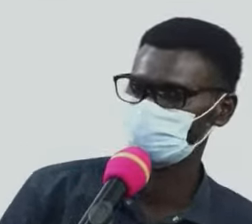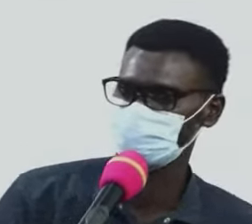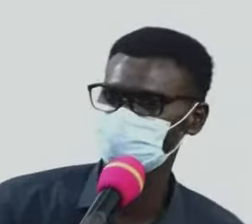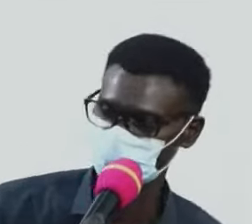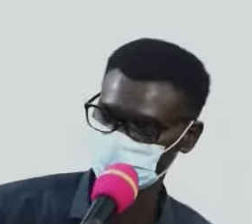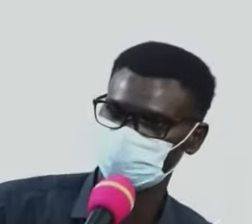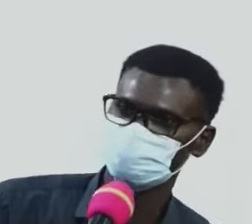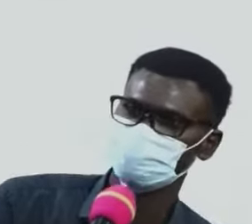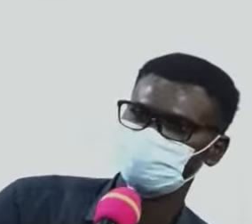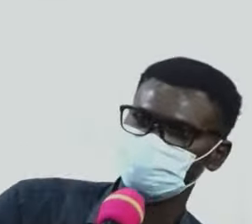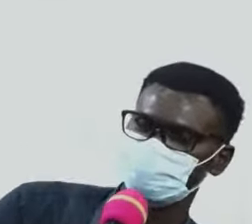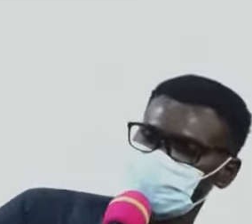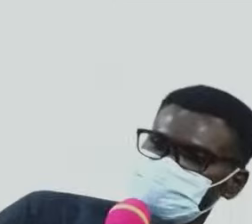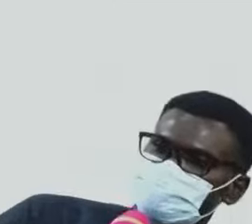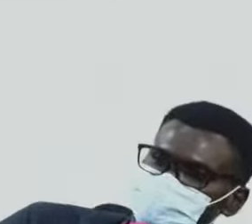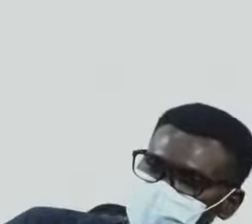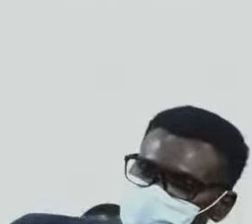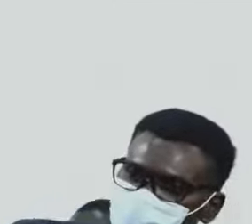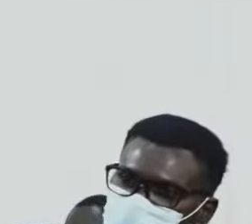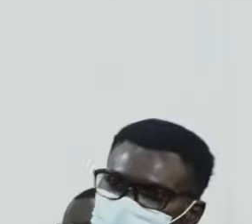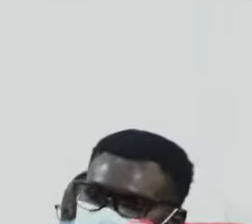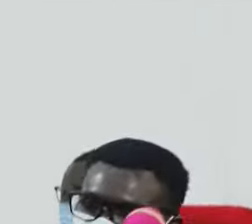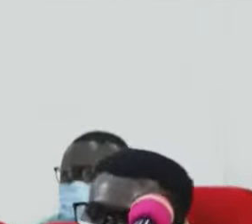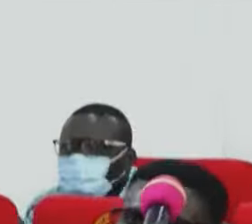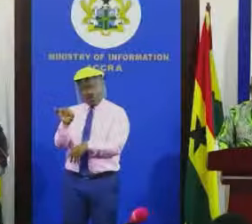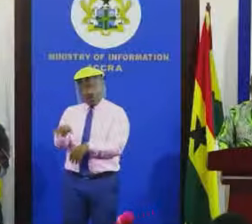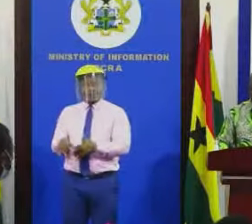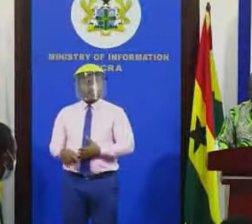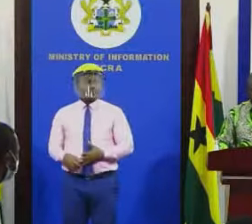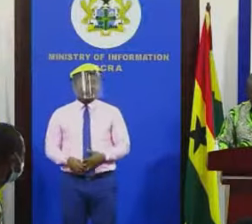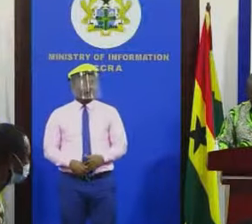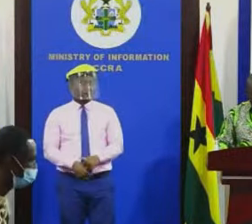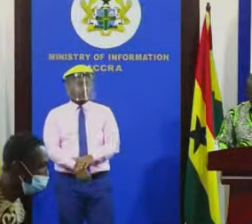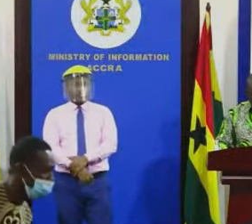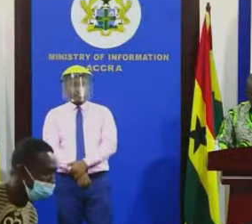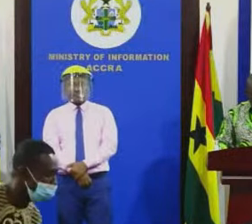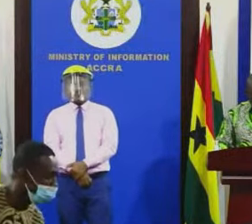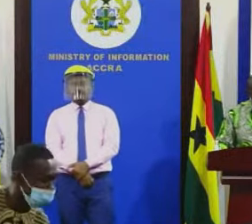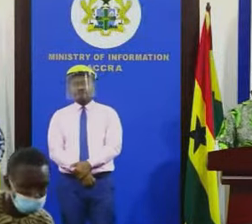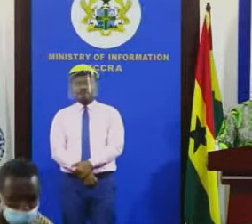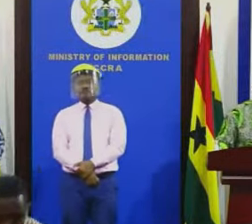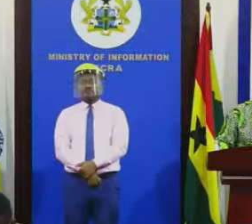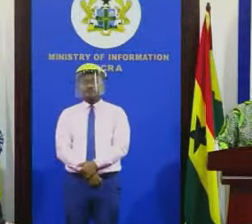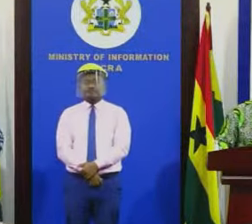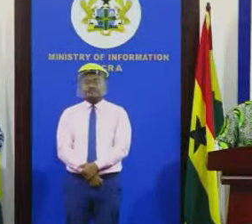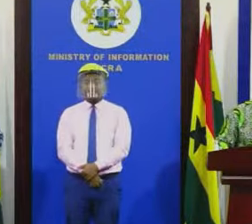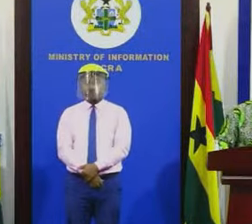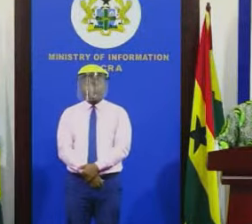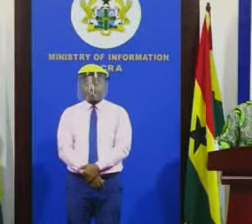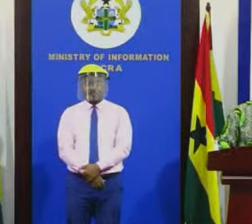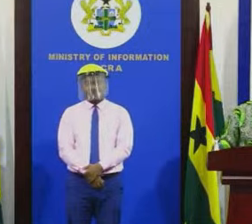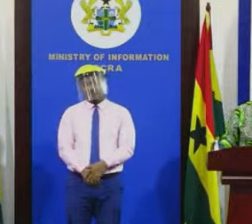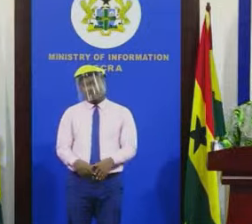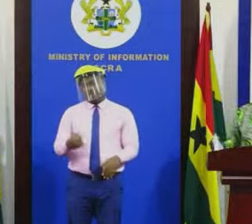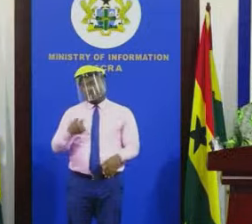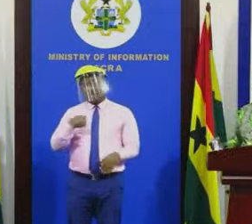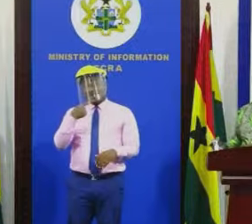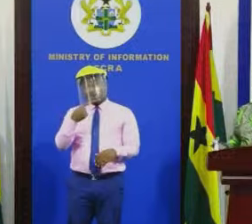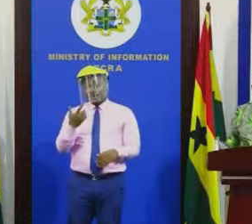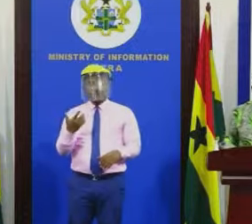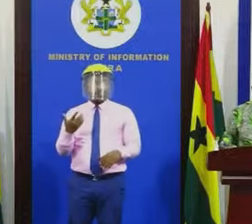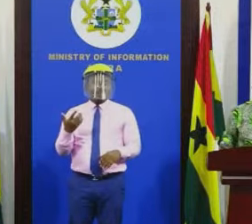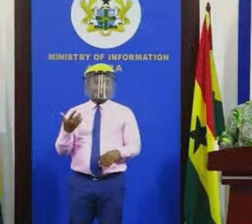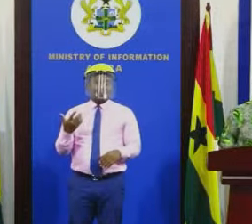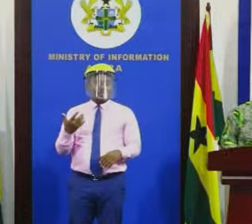an outfit to solve those problems. Thank you. DG, wrap up for us. Yes. So as I said, we have taken